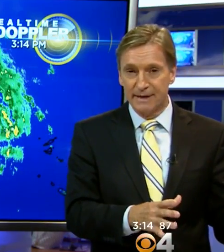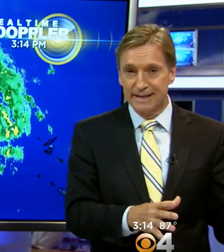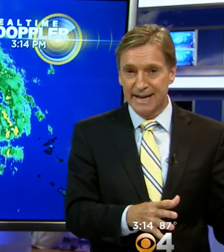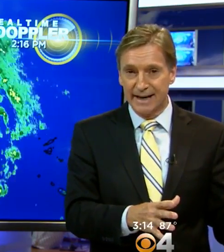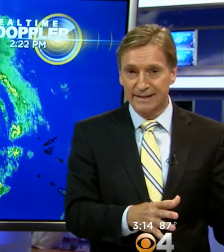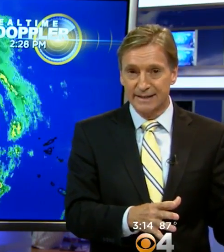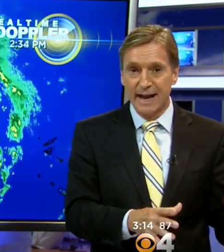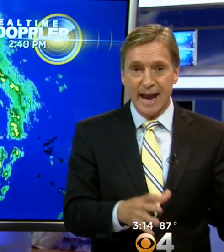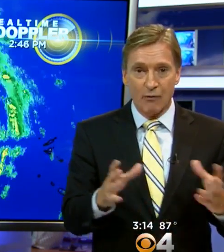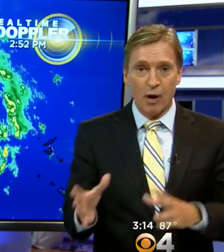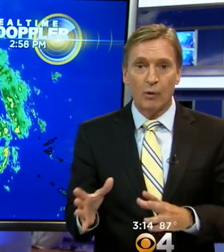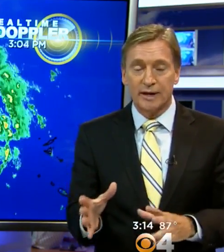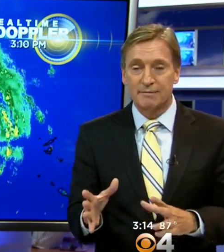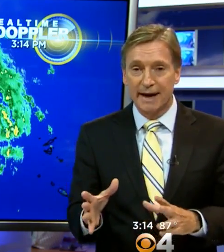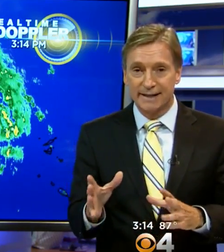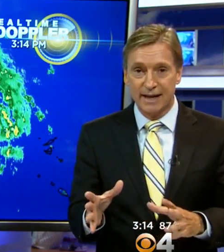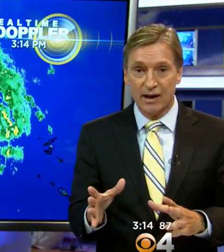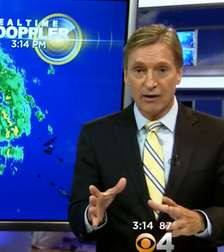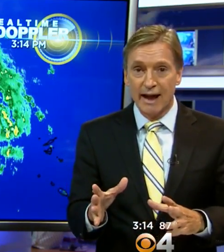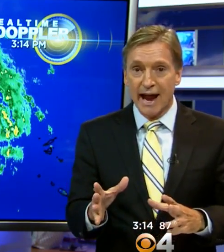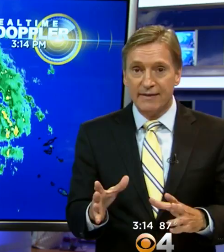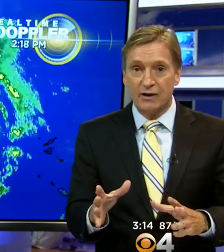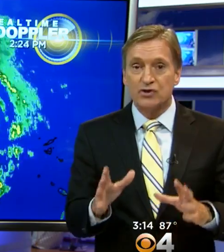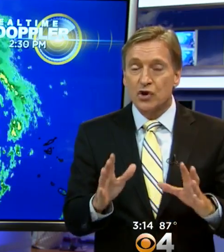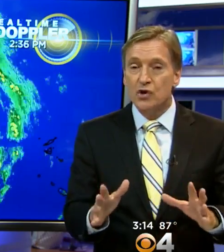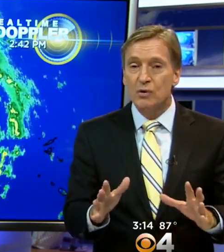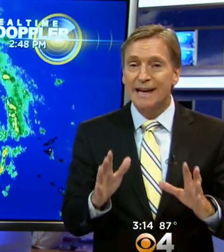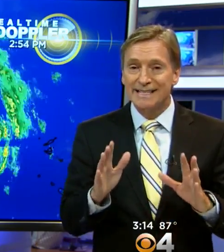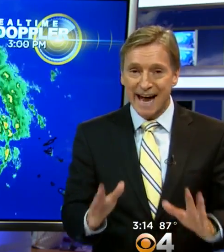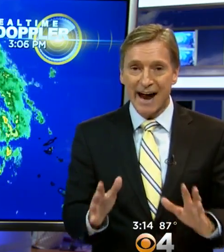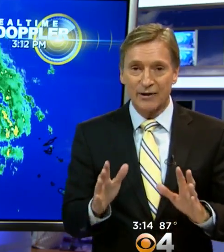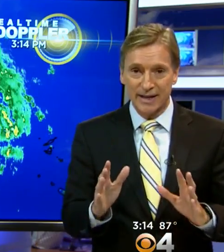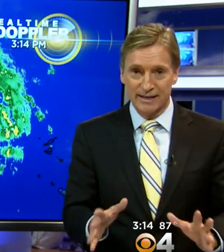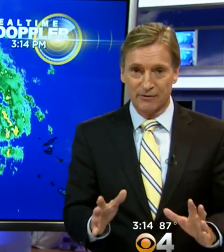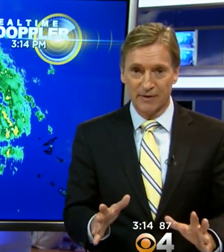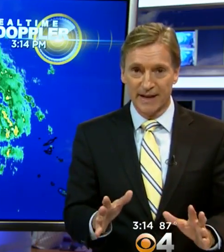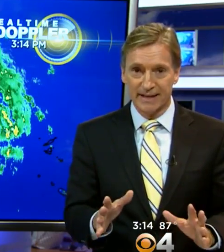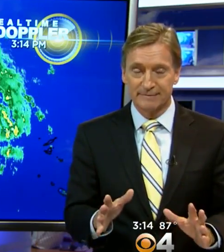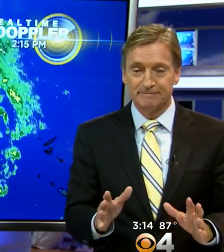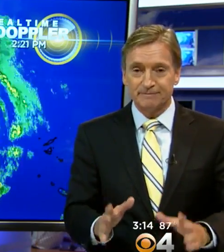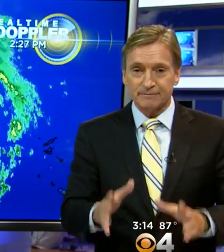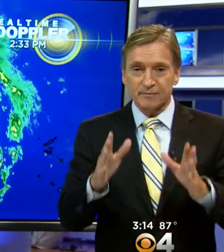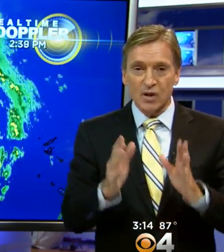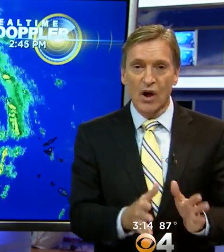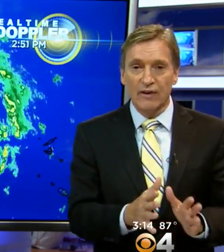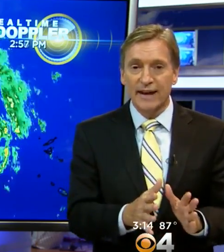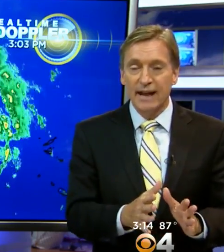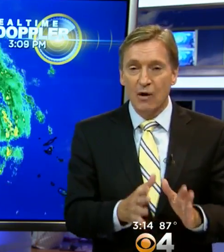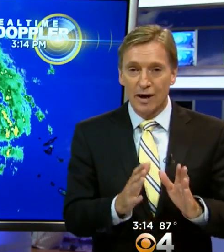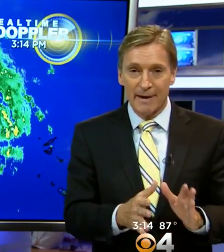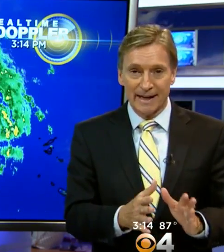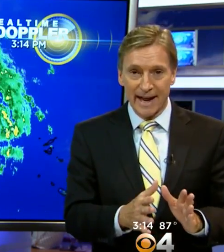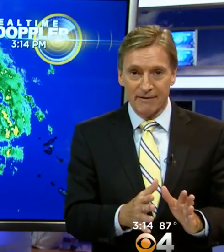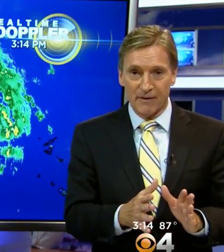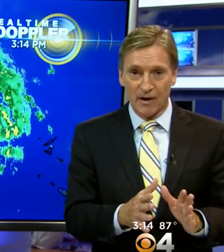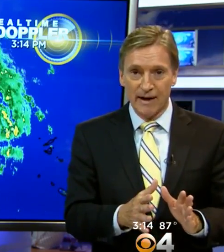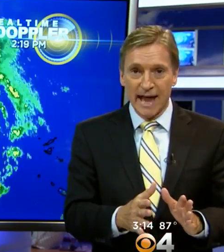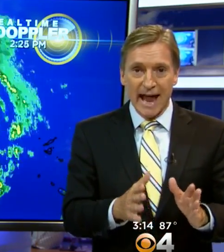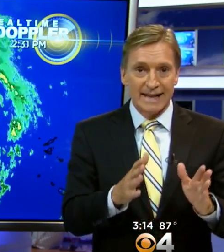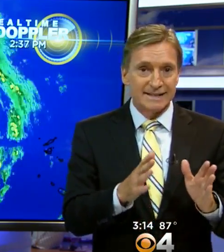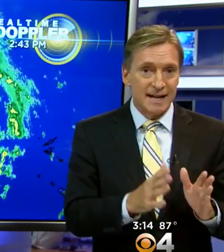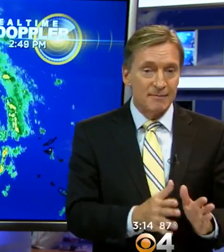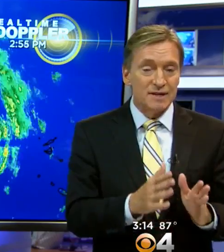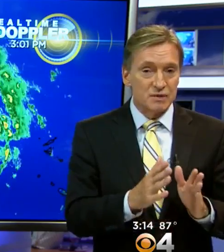that happened in Texas and what we're expecting here. And they're two entirely different things. Harvey, when it made